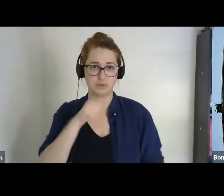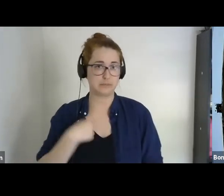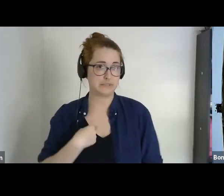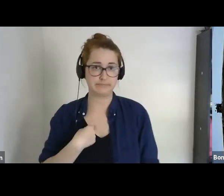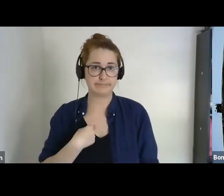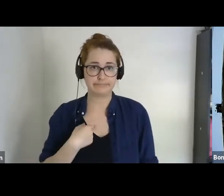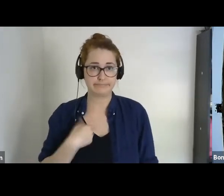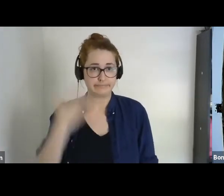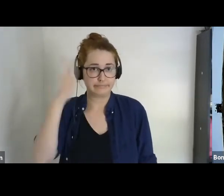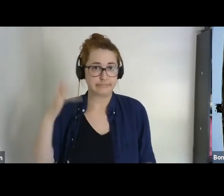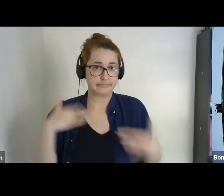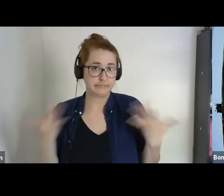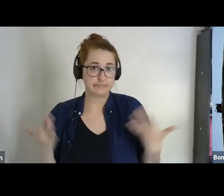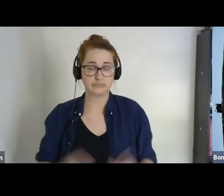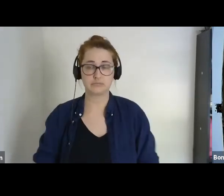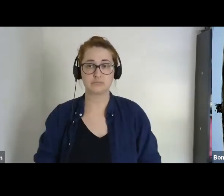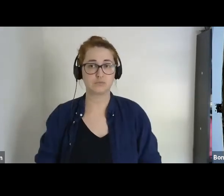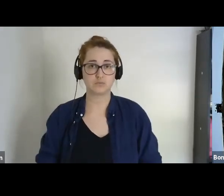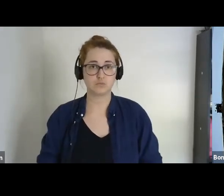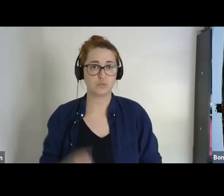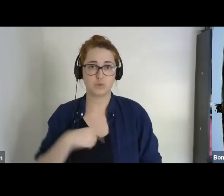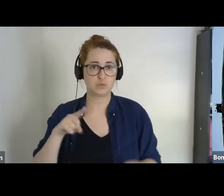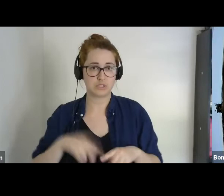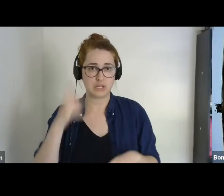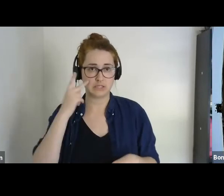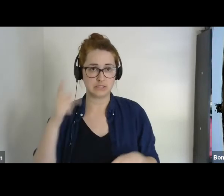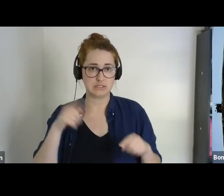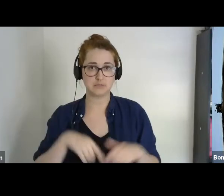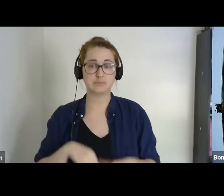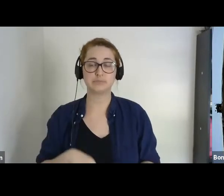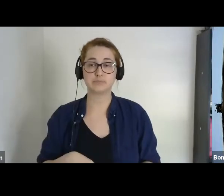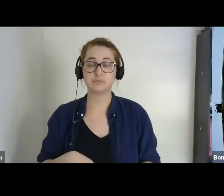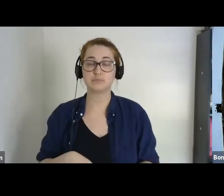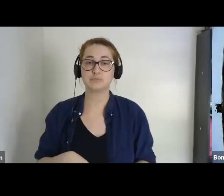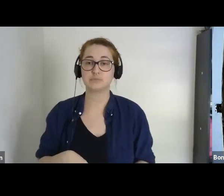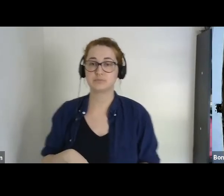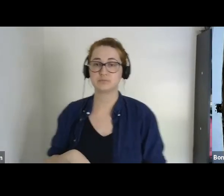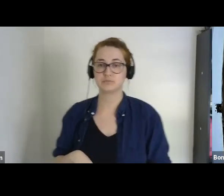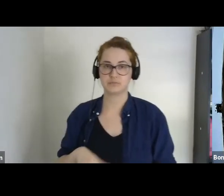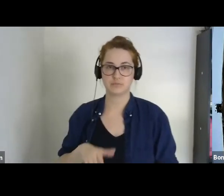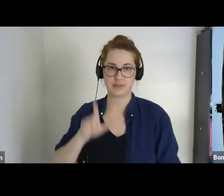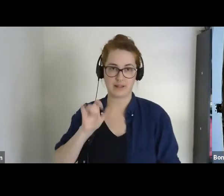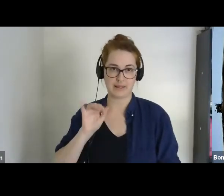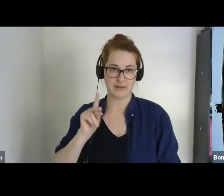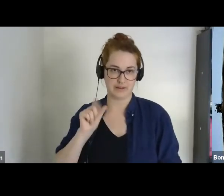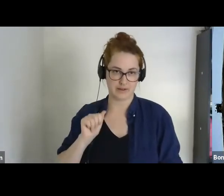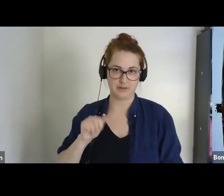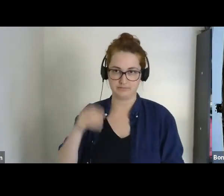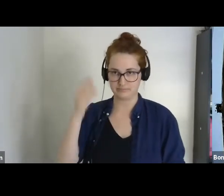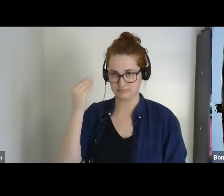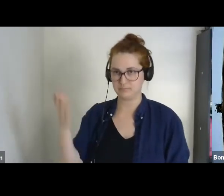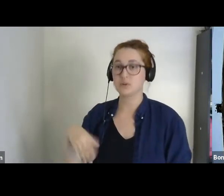Don't know what's going on, but we can't see. Bonnie, Yes. it's okay. Can